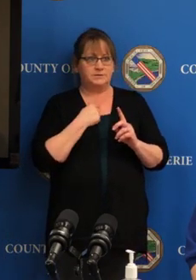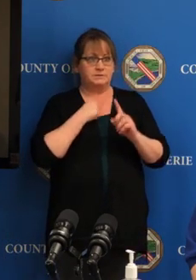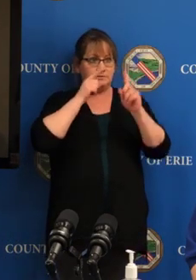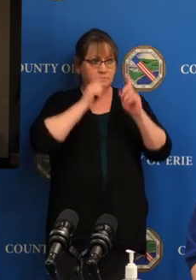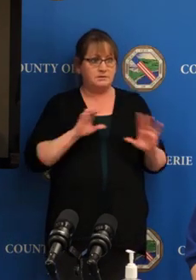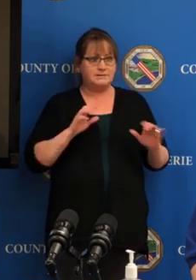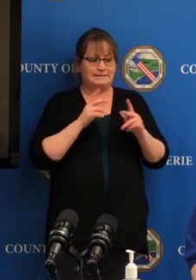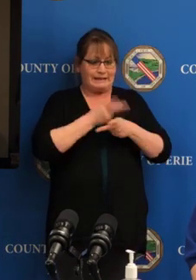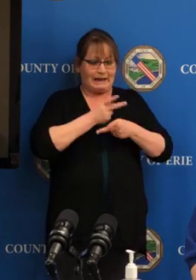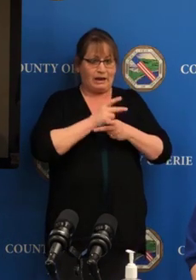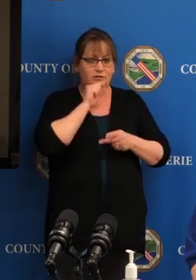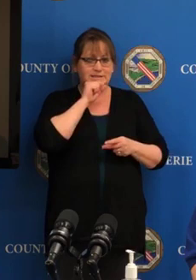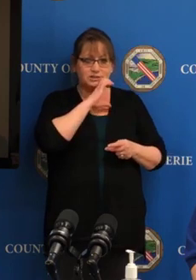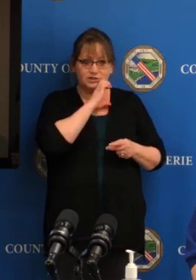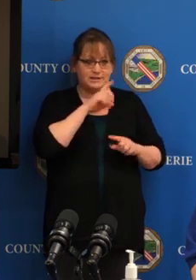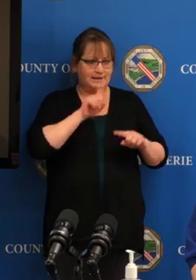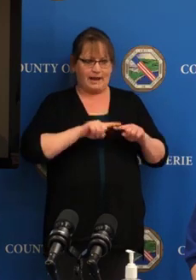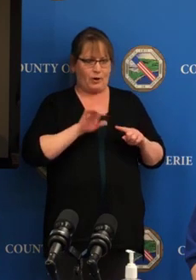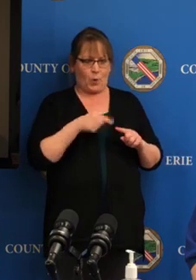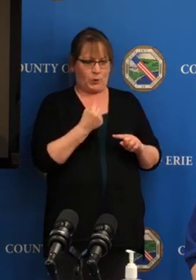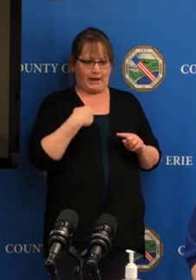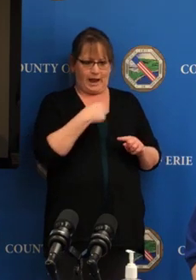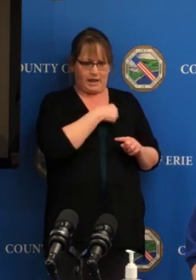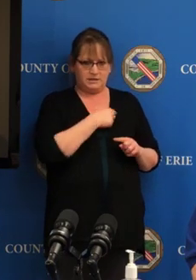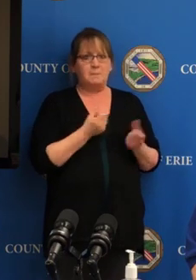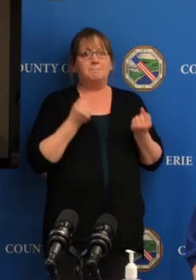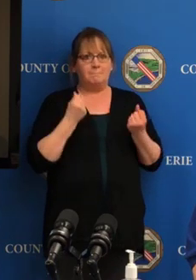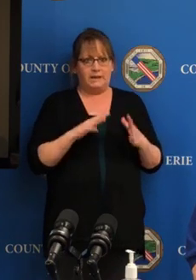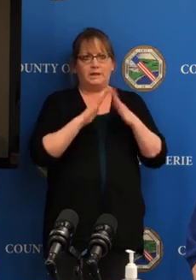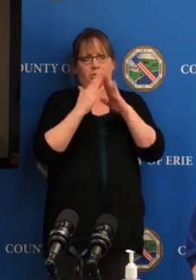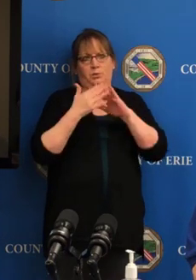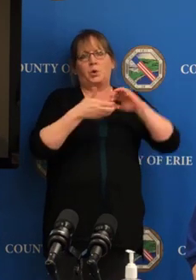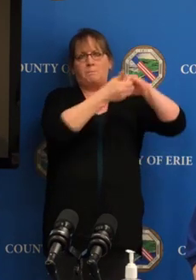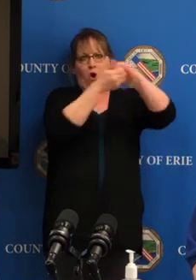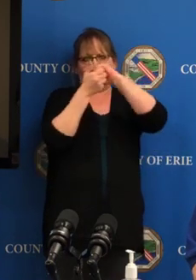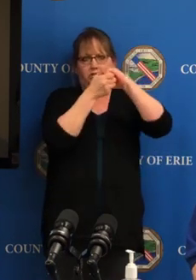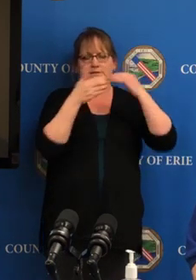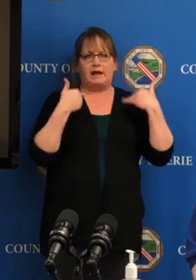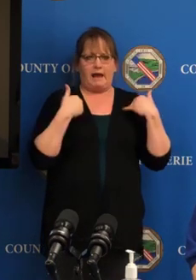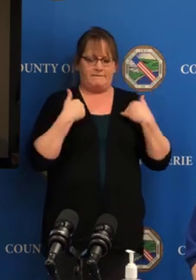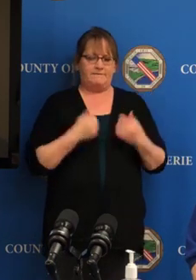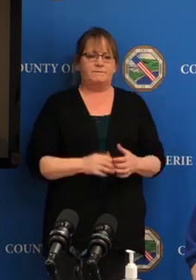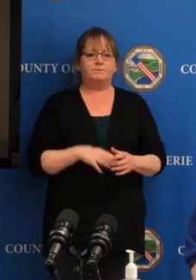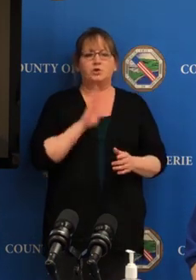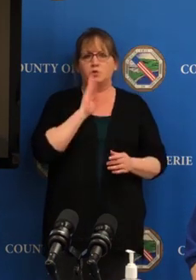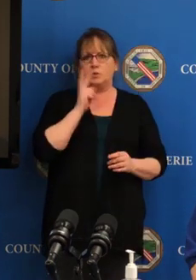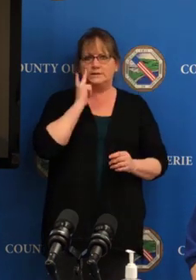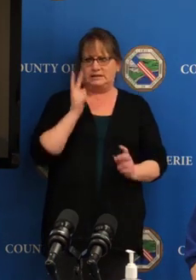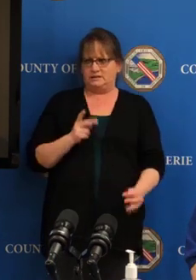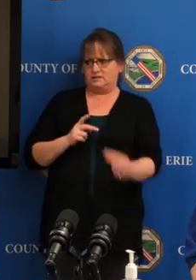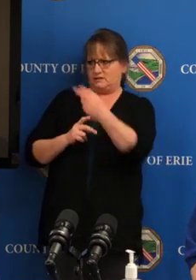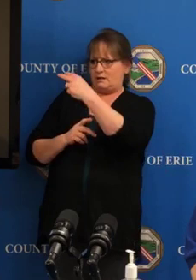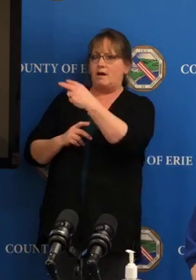be done by Erie County Senior Services. We have many community partners. And as you'll see on the slide, one